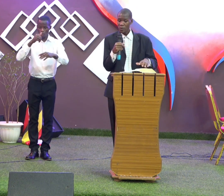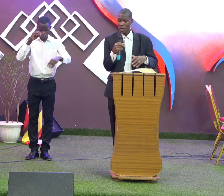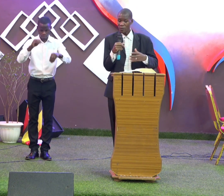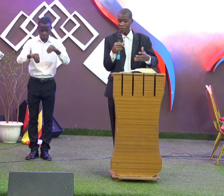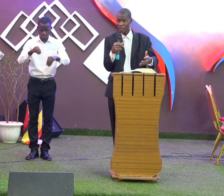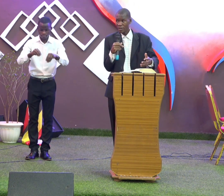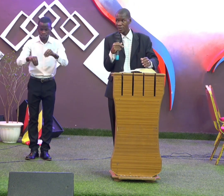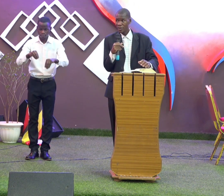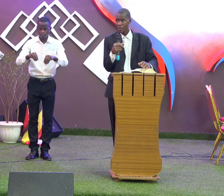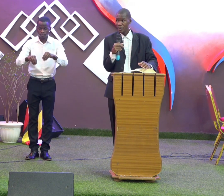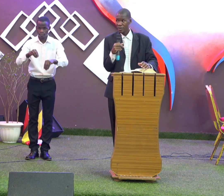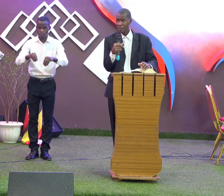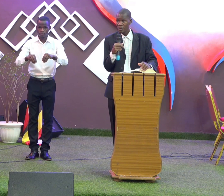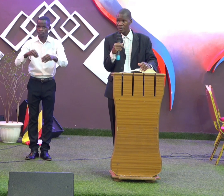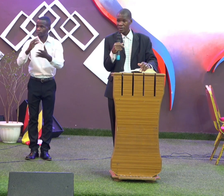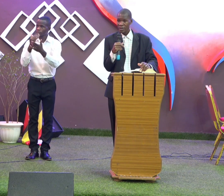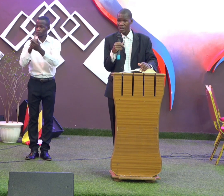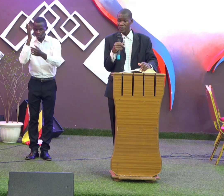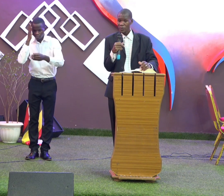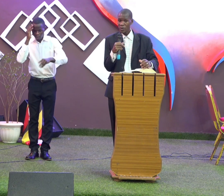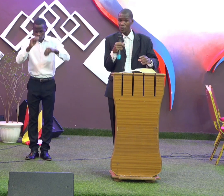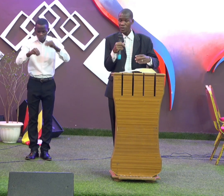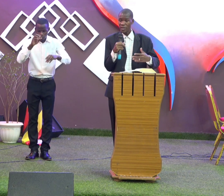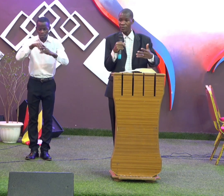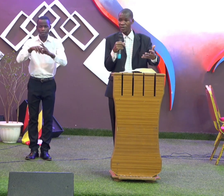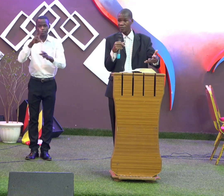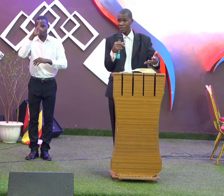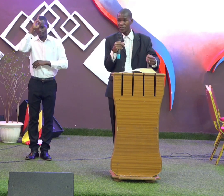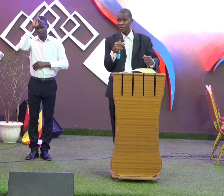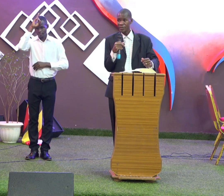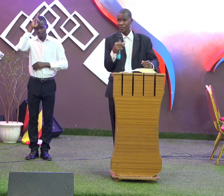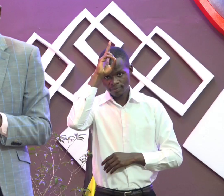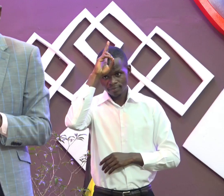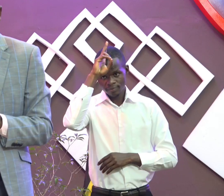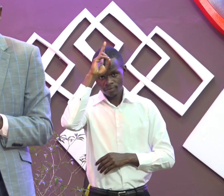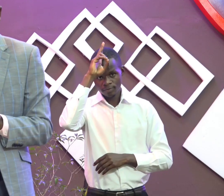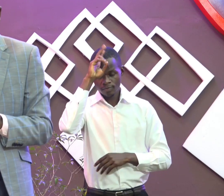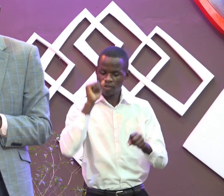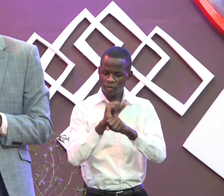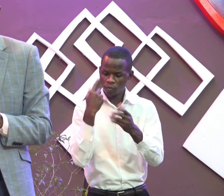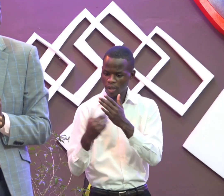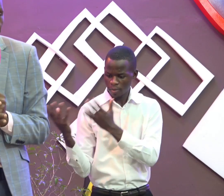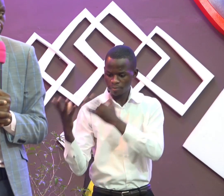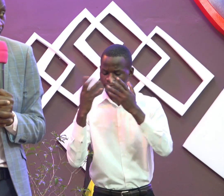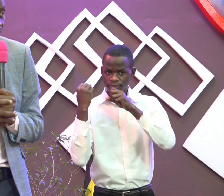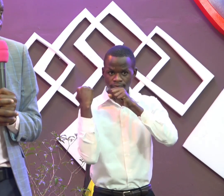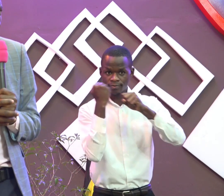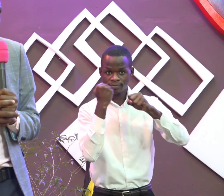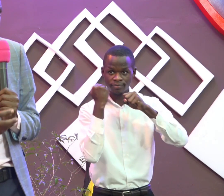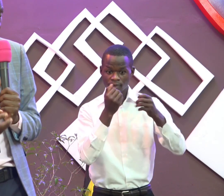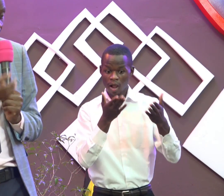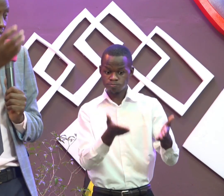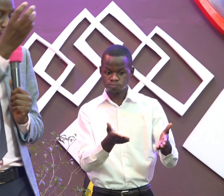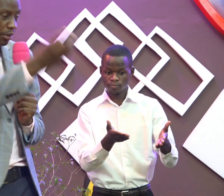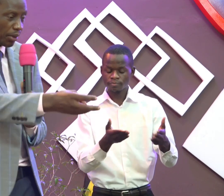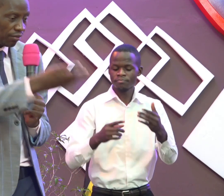when they were offering kai manye mpayo y'omukyalo as you know how they give in the village baleta ebikajjo they bring sugar